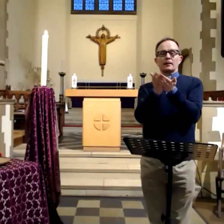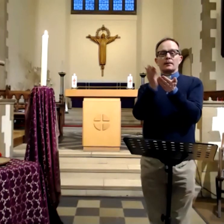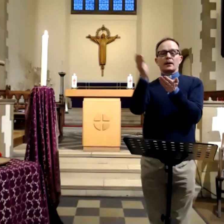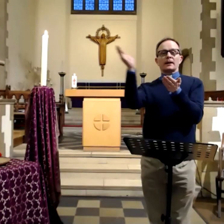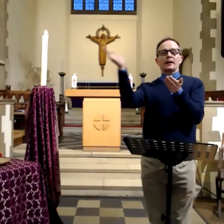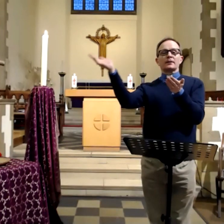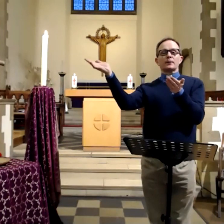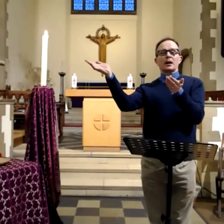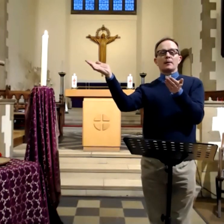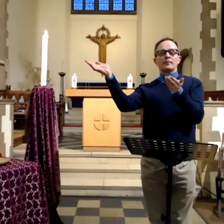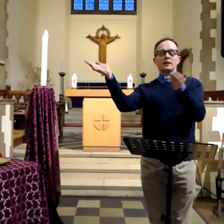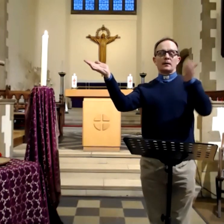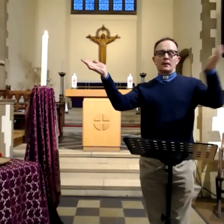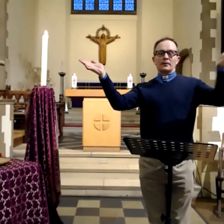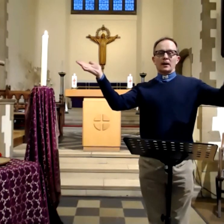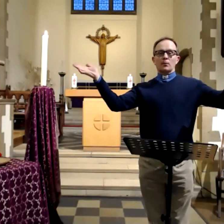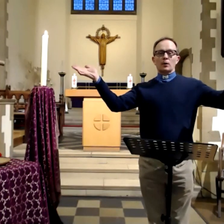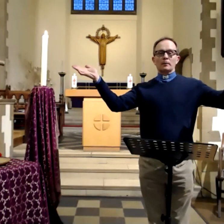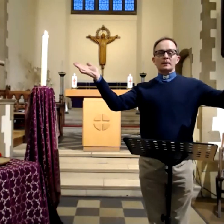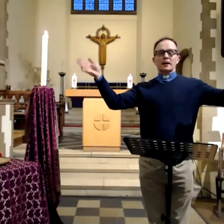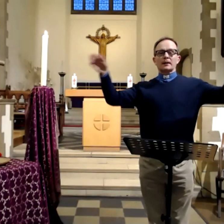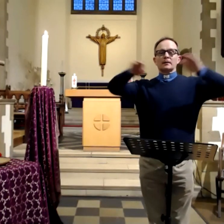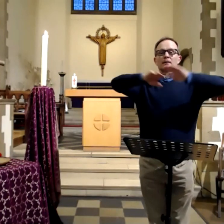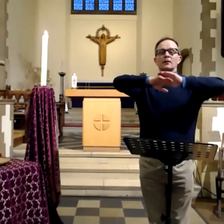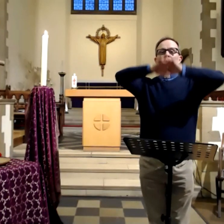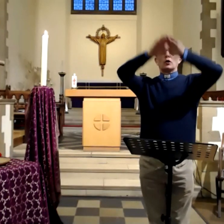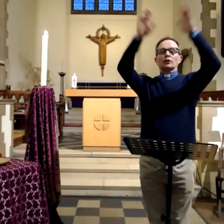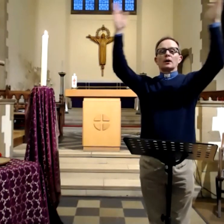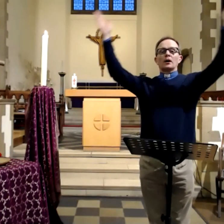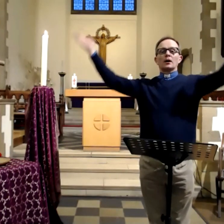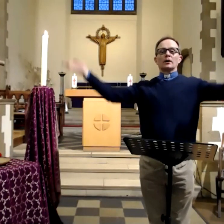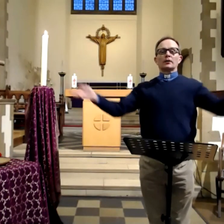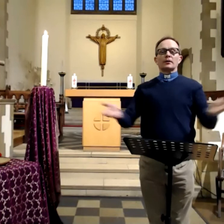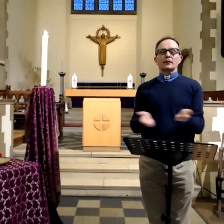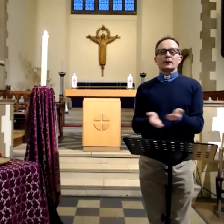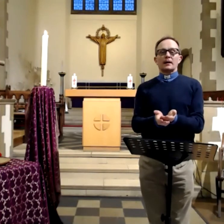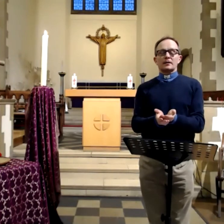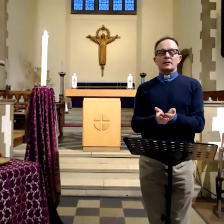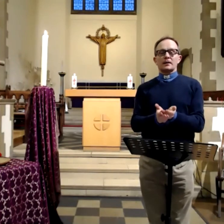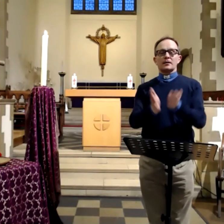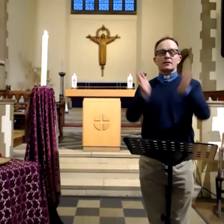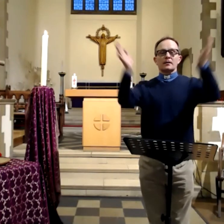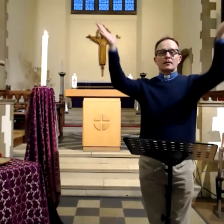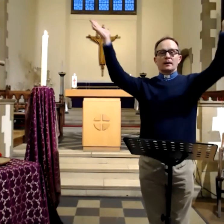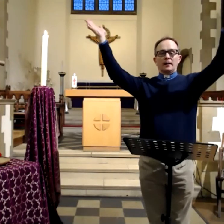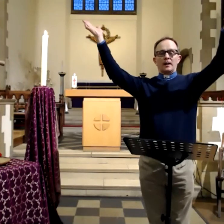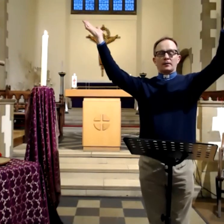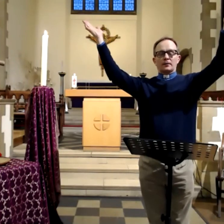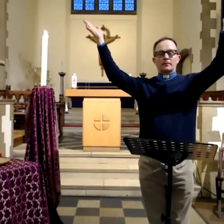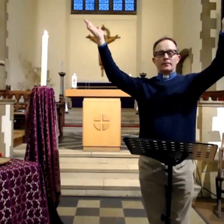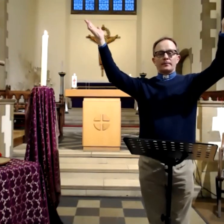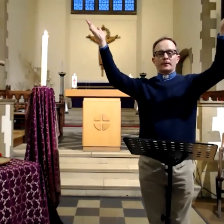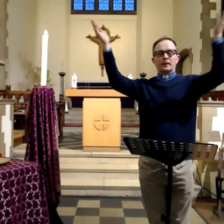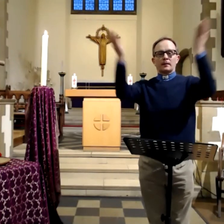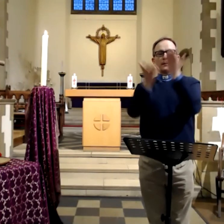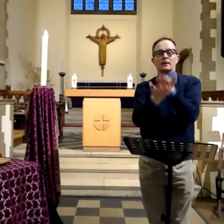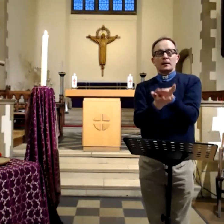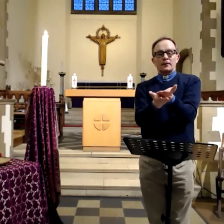Thy kingdom come, thy will be done on earth as it is in heaven. Give us